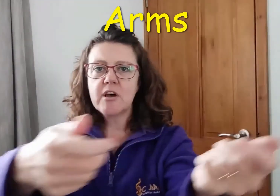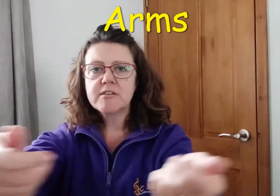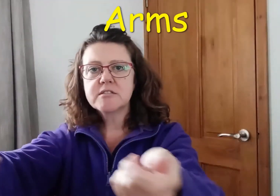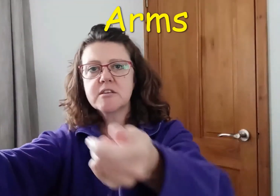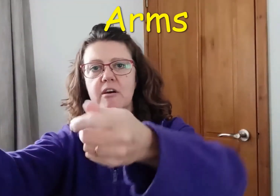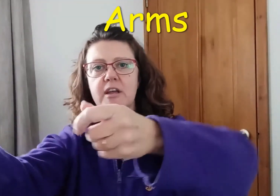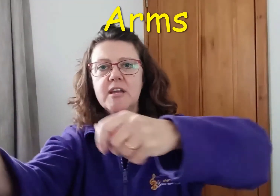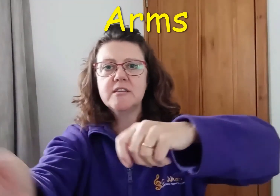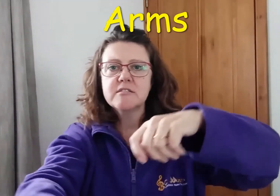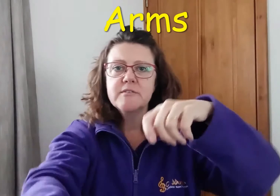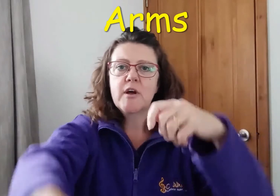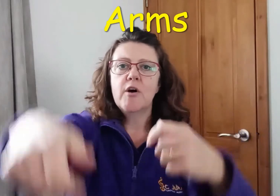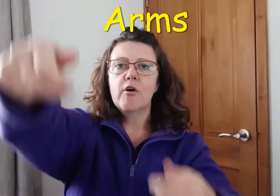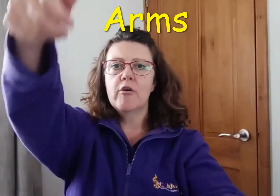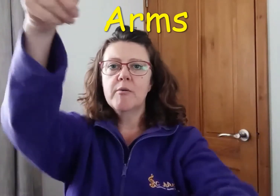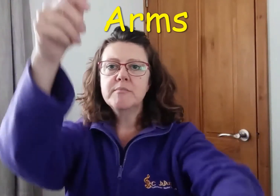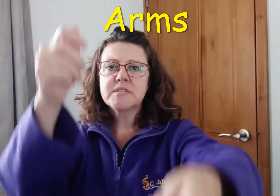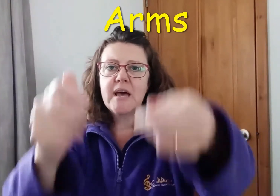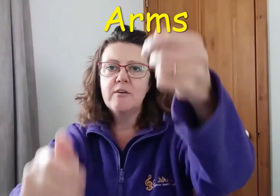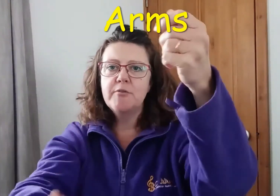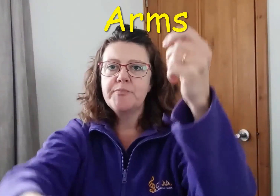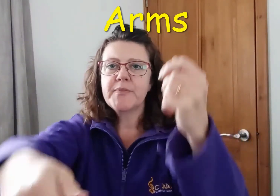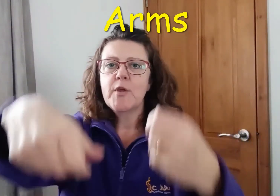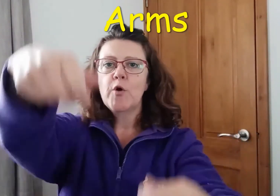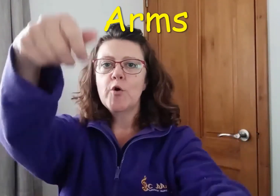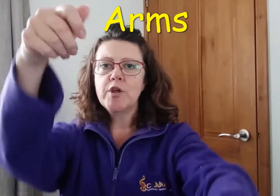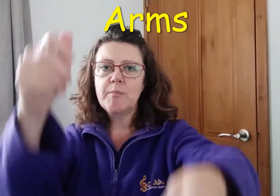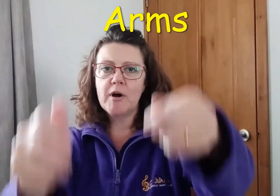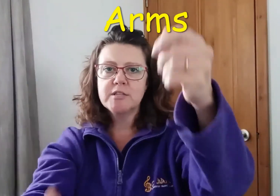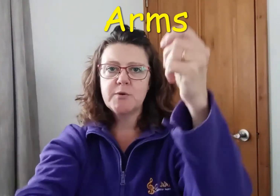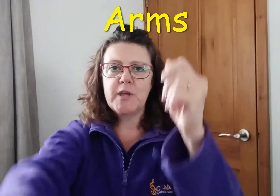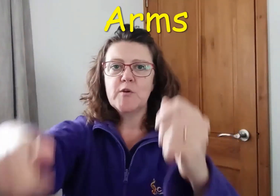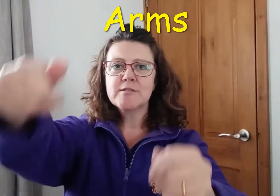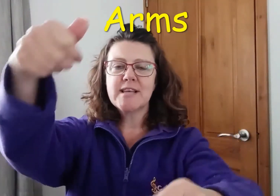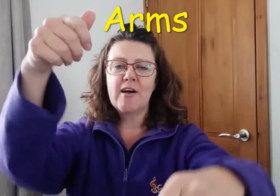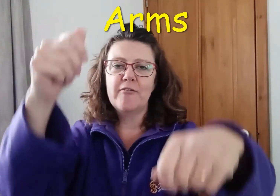side to side, or up and down, or you might do it yourself.